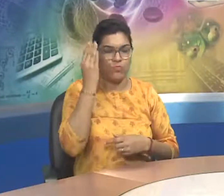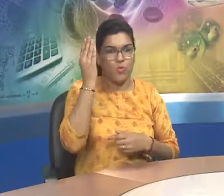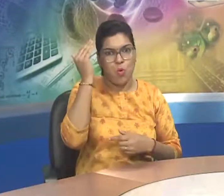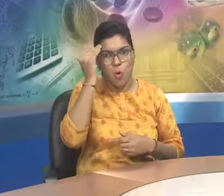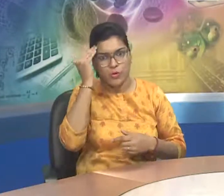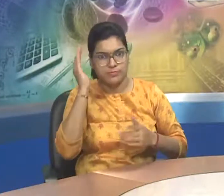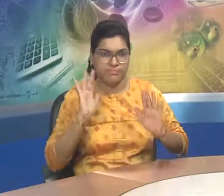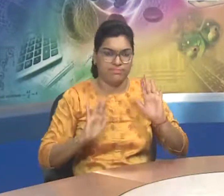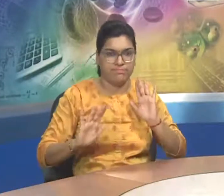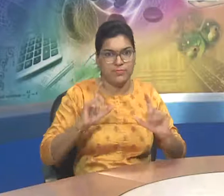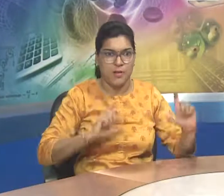distribution